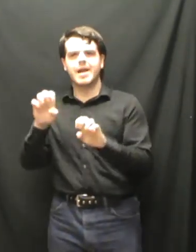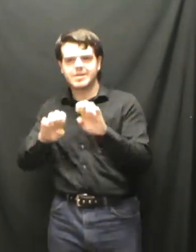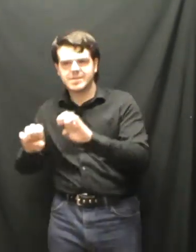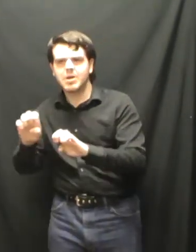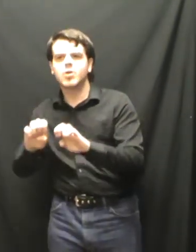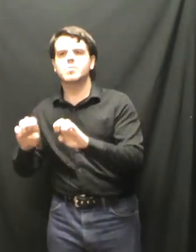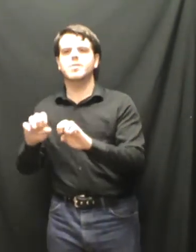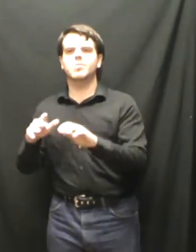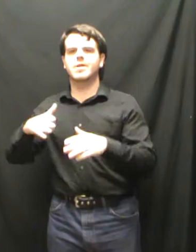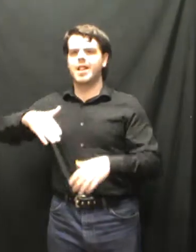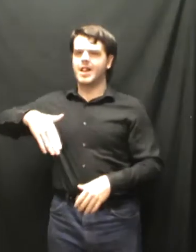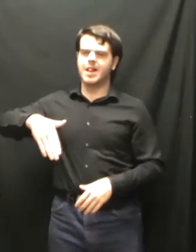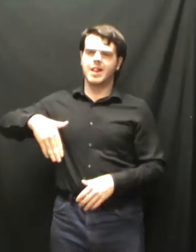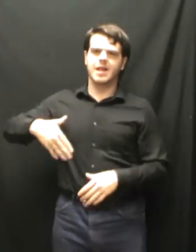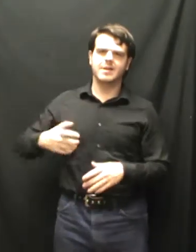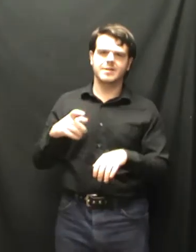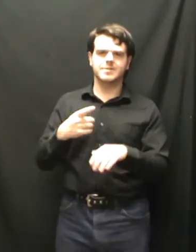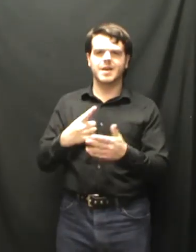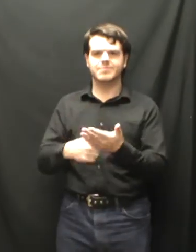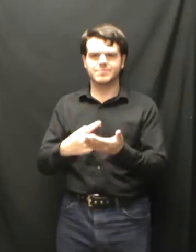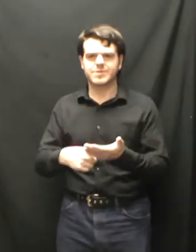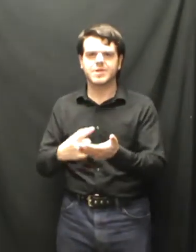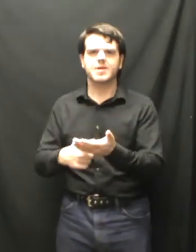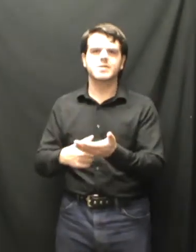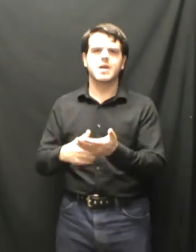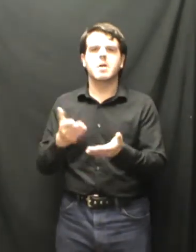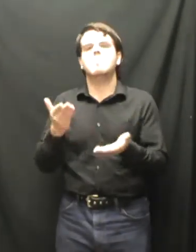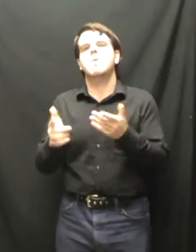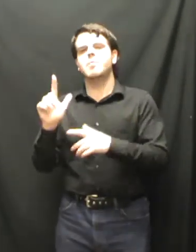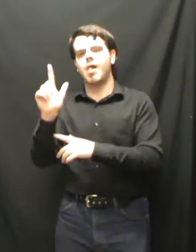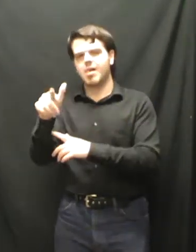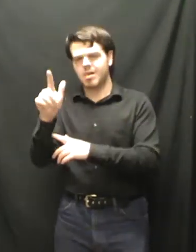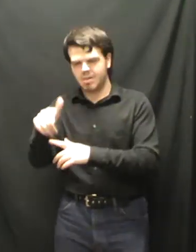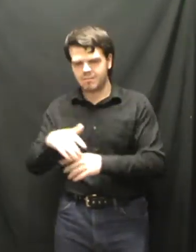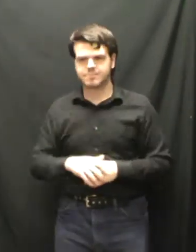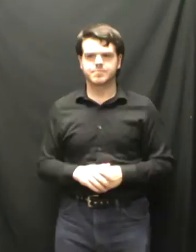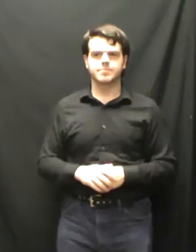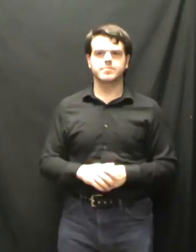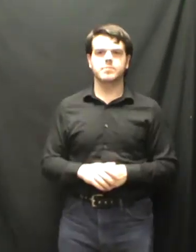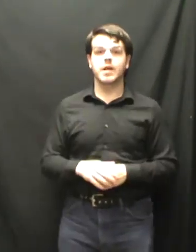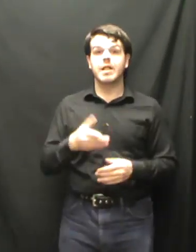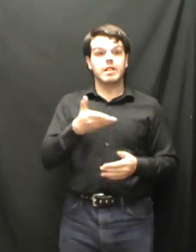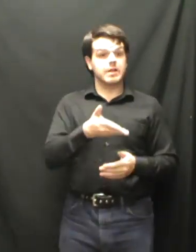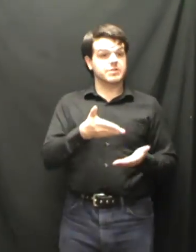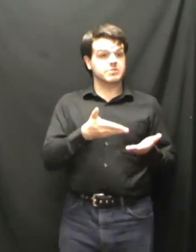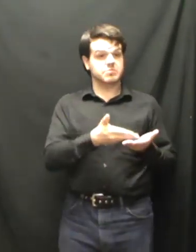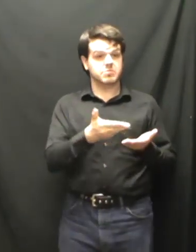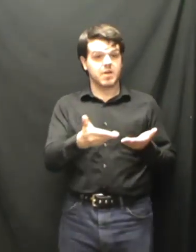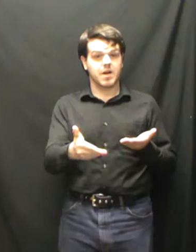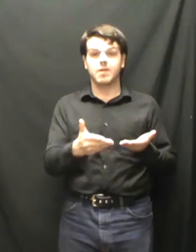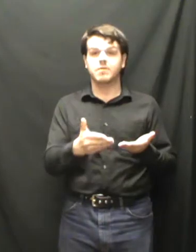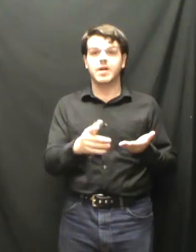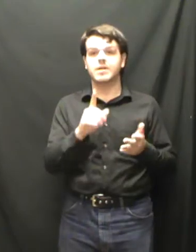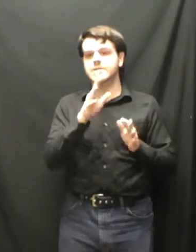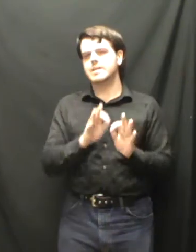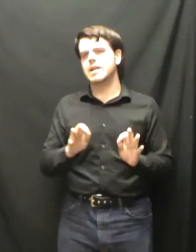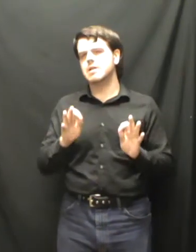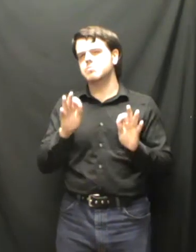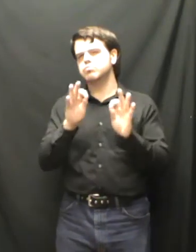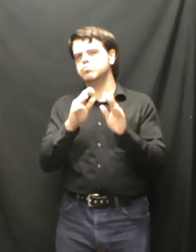get time a little later. And then there's something interesting here. This stuff here has got an interesting property in that if I